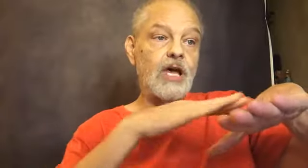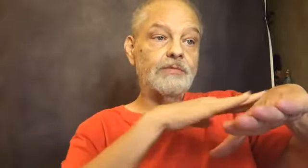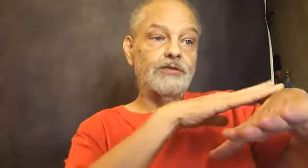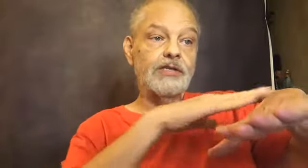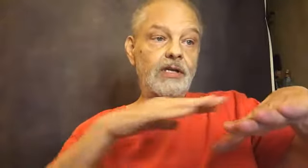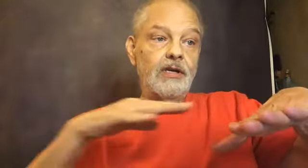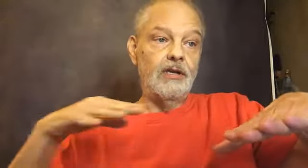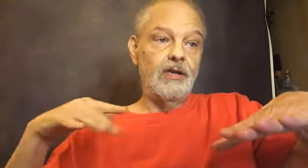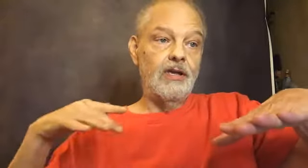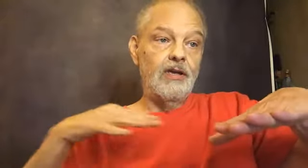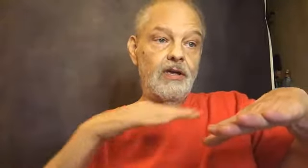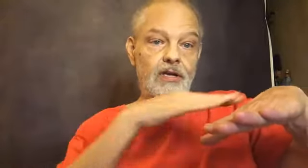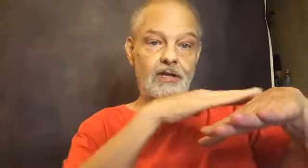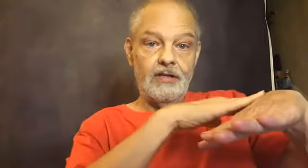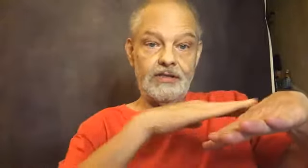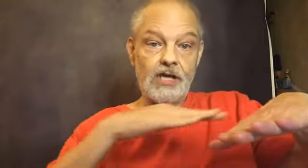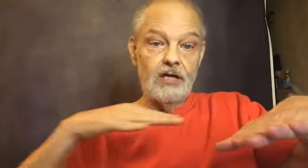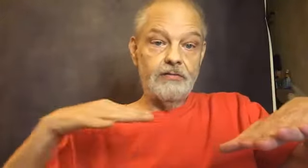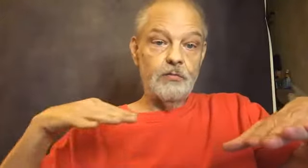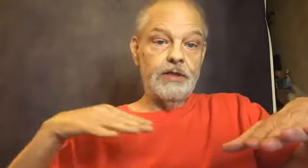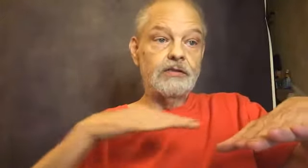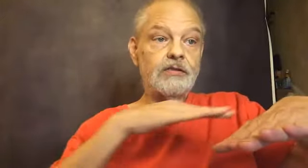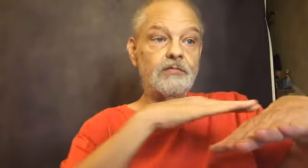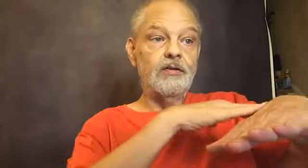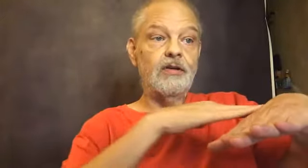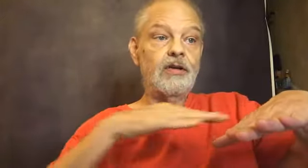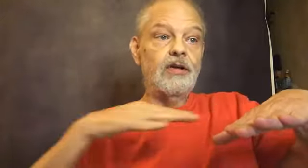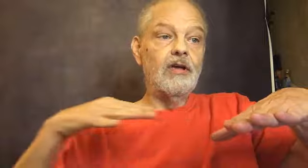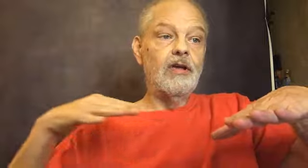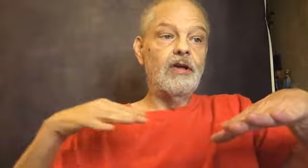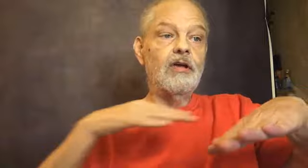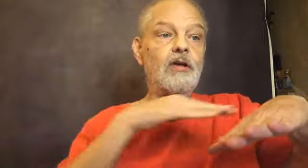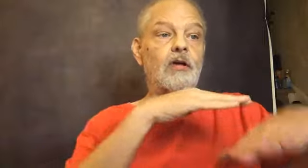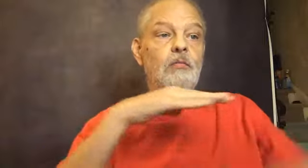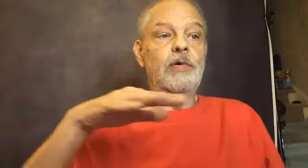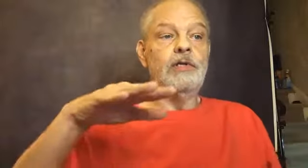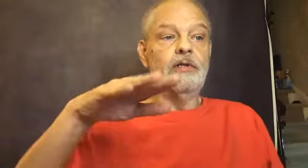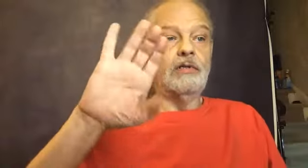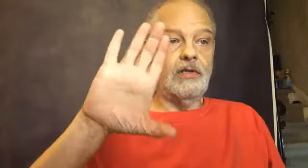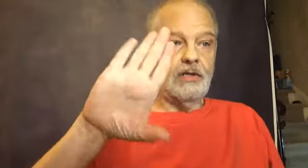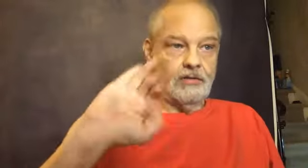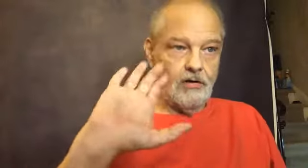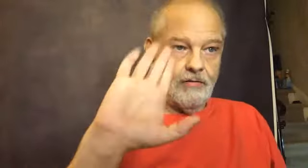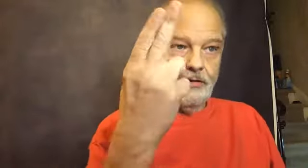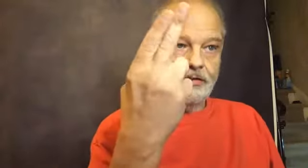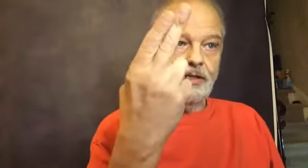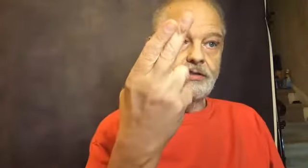Sometimes you'll see the sign for beach, but often you'll see it